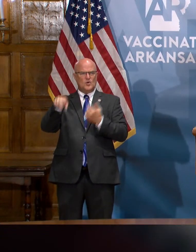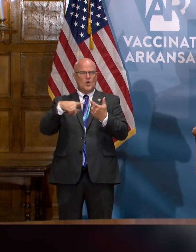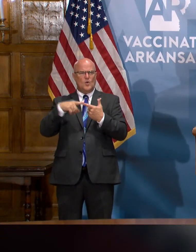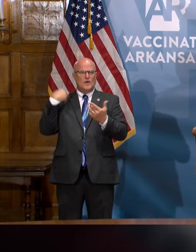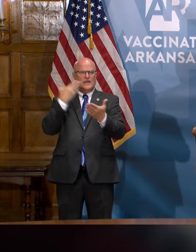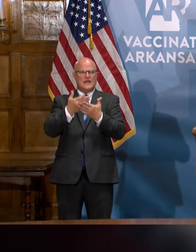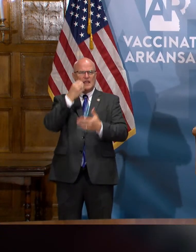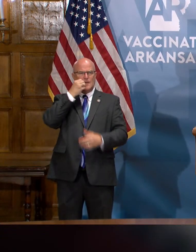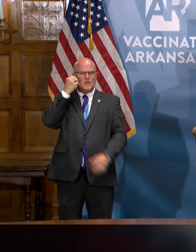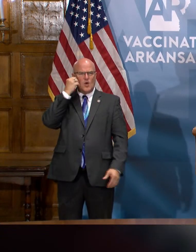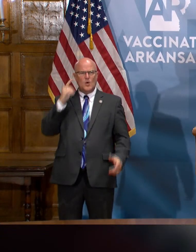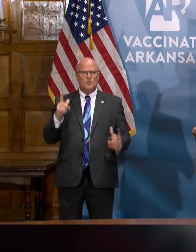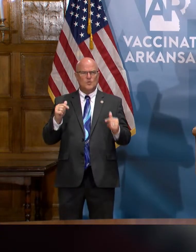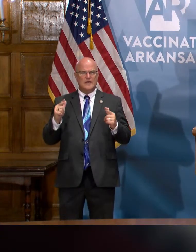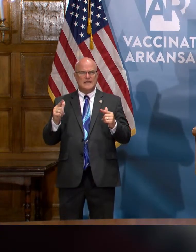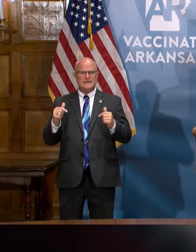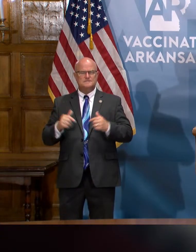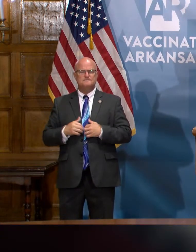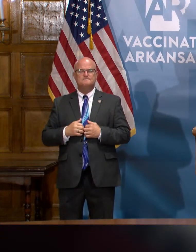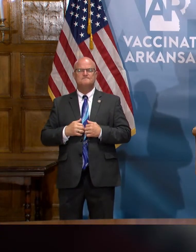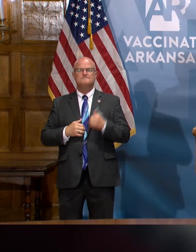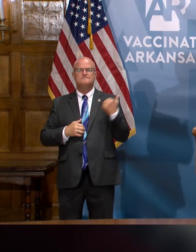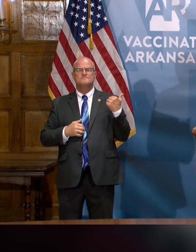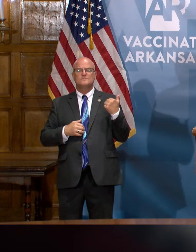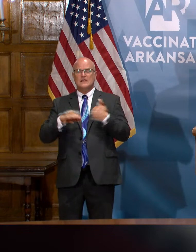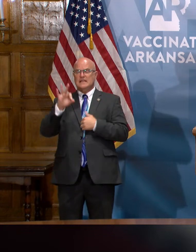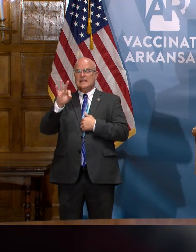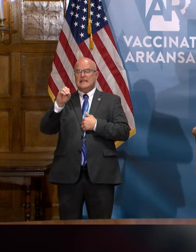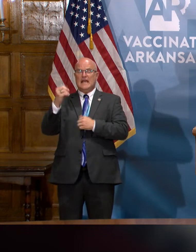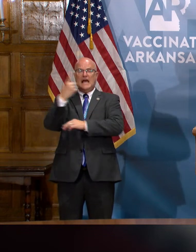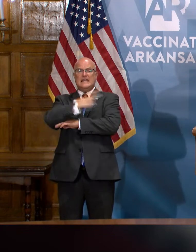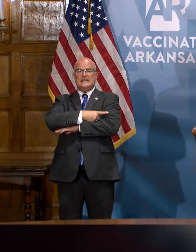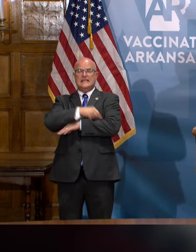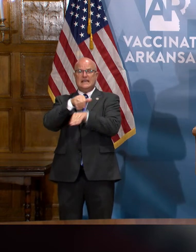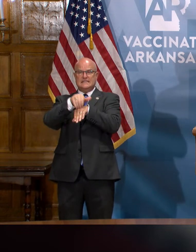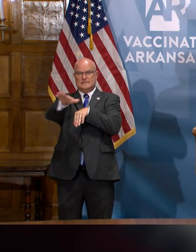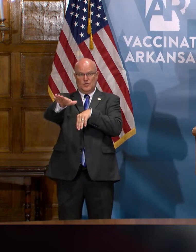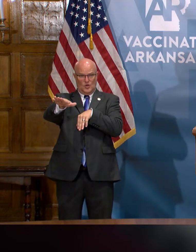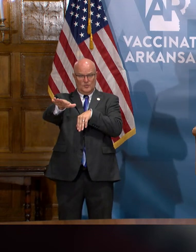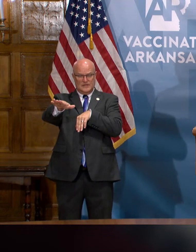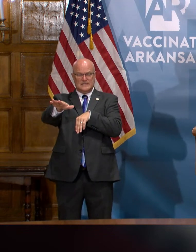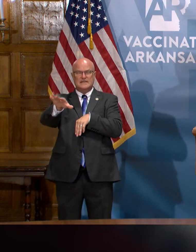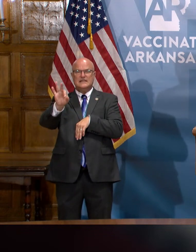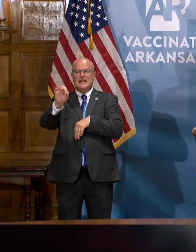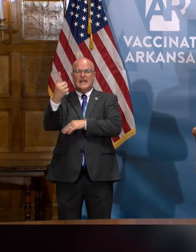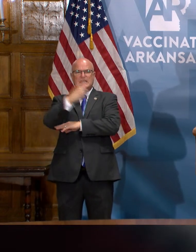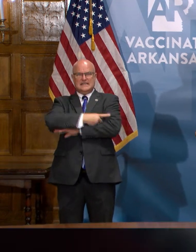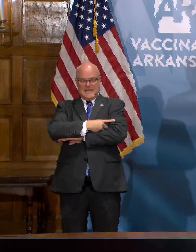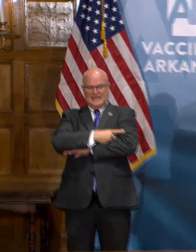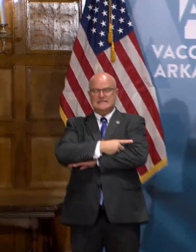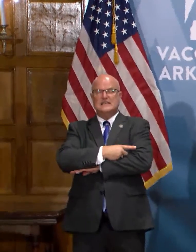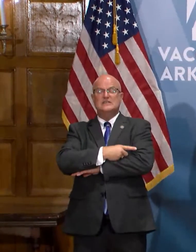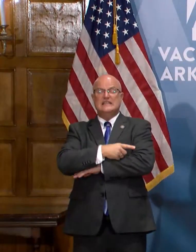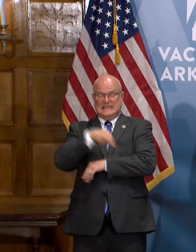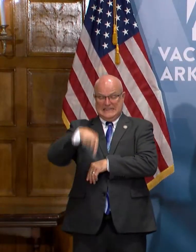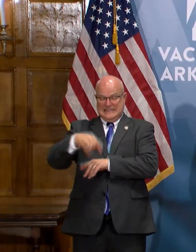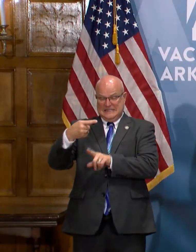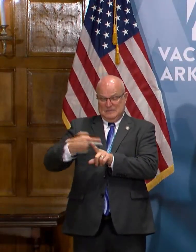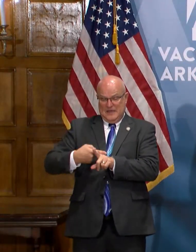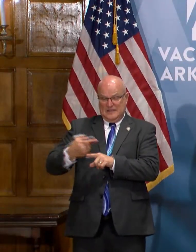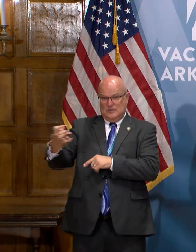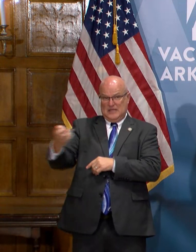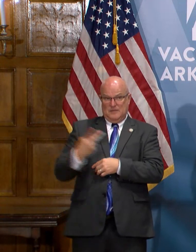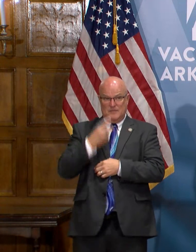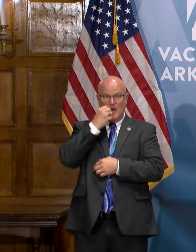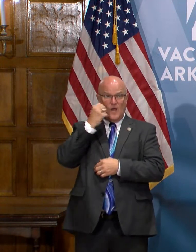coming home? It's a 90-day deployment, and they should be coming home by the end of this month,